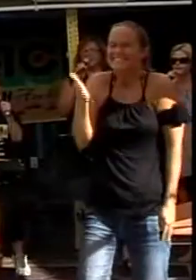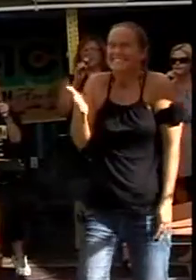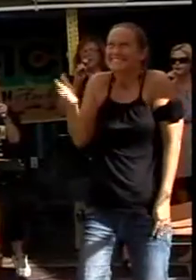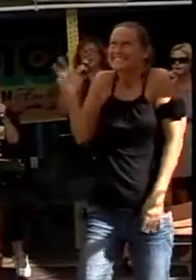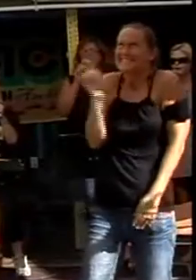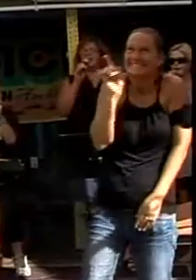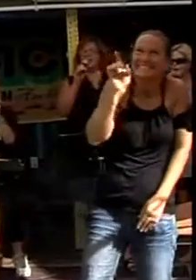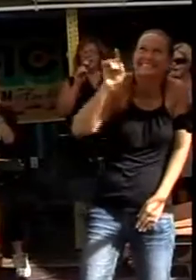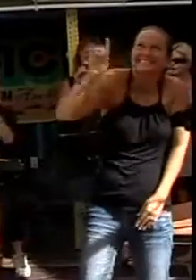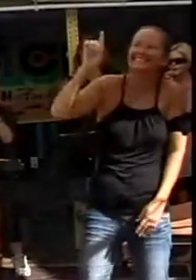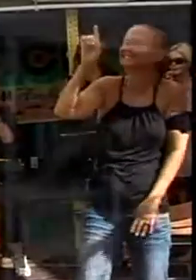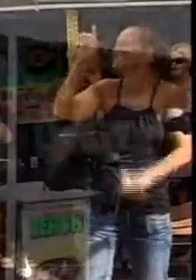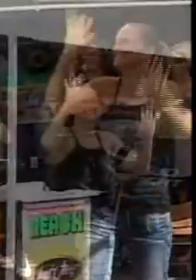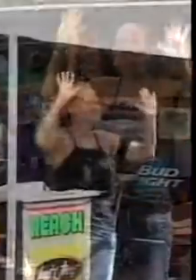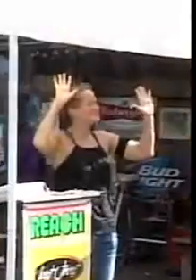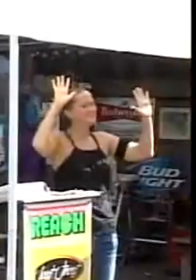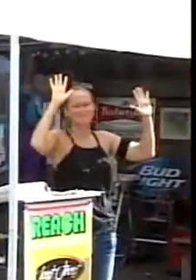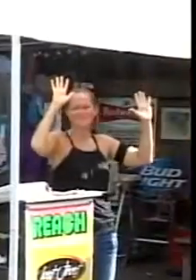I'll fly away.